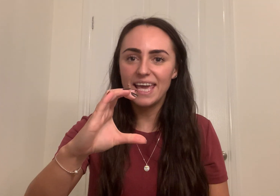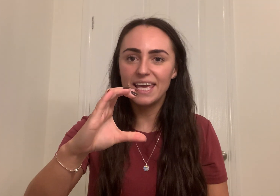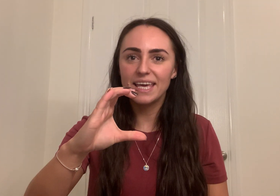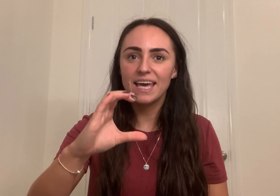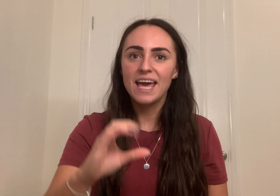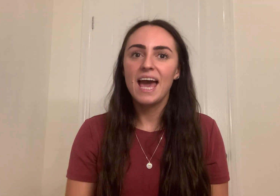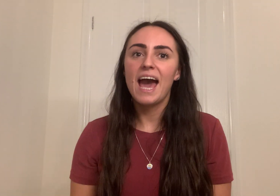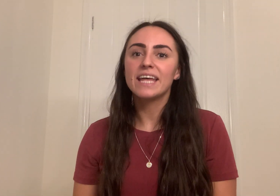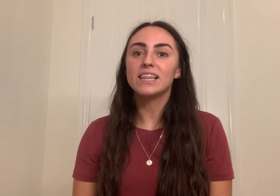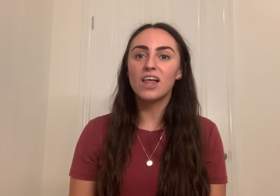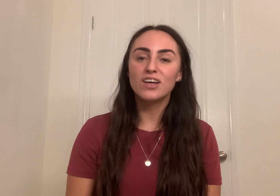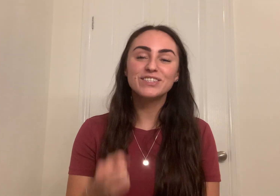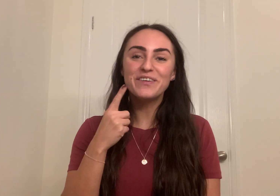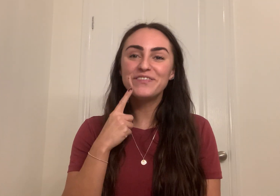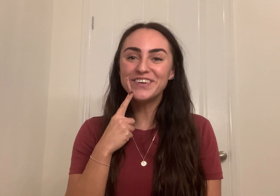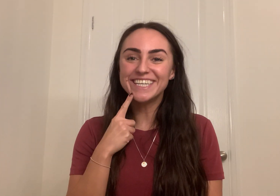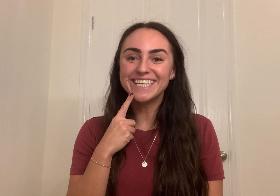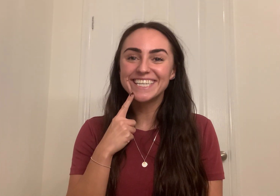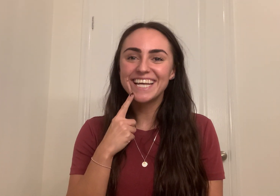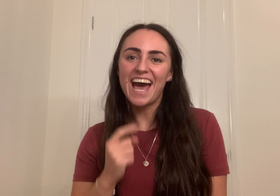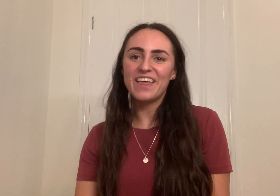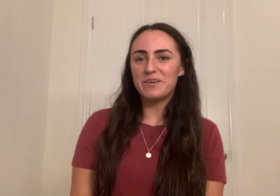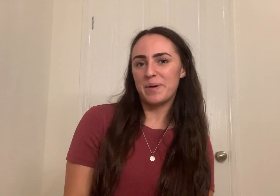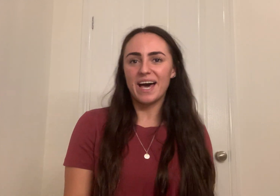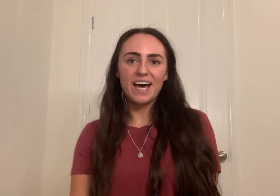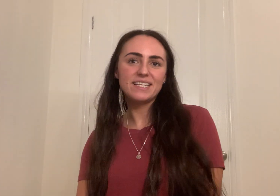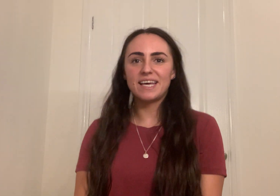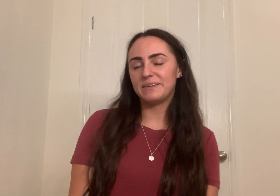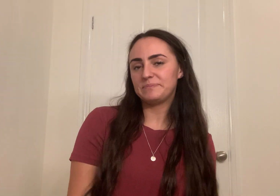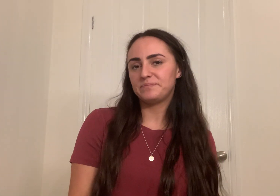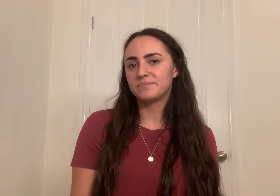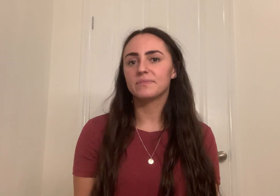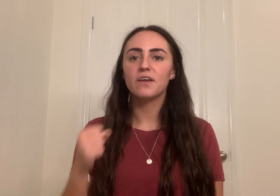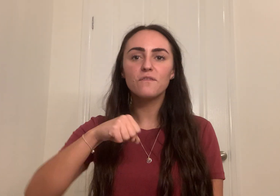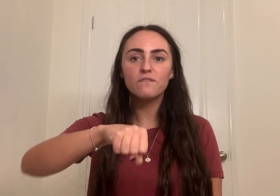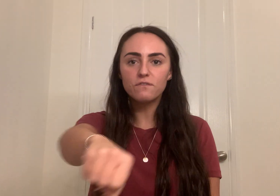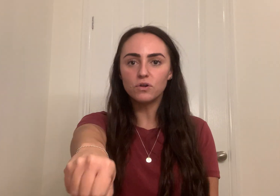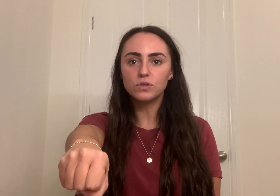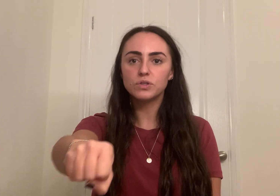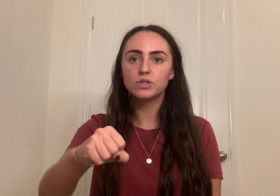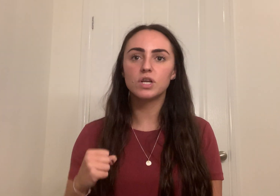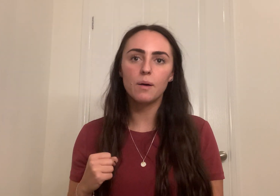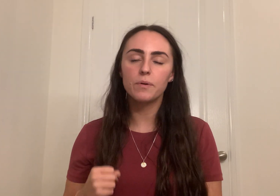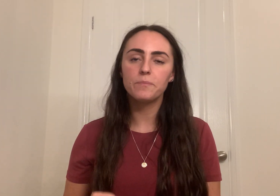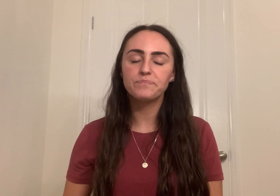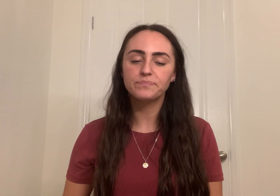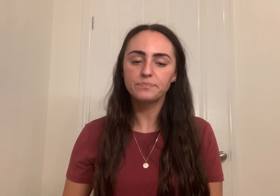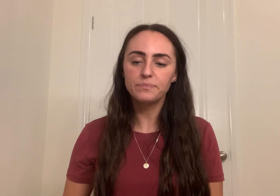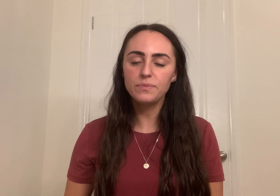Cake had lots of fun at the party. Full stop.